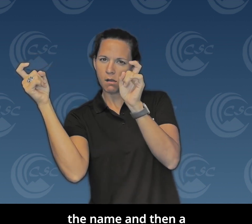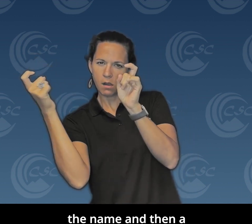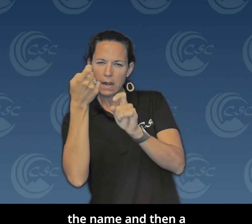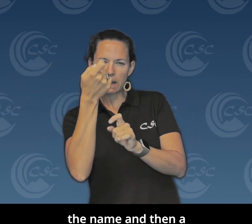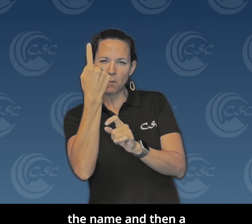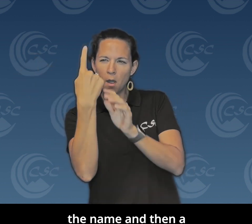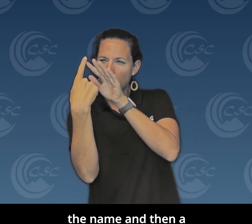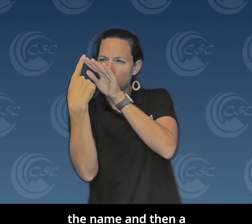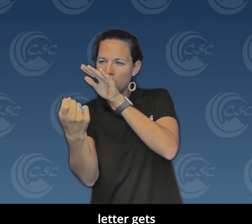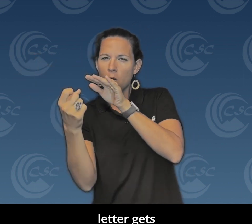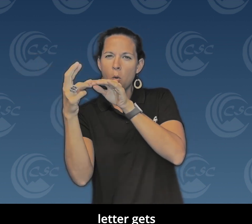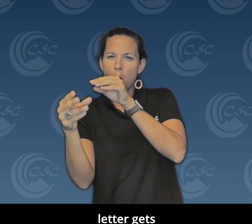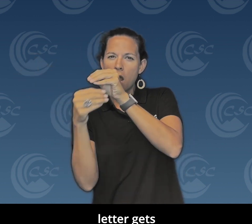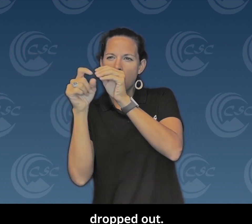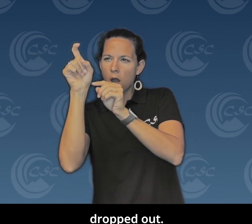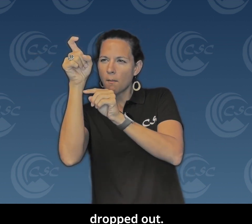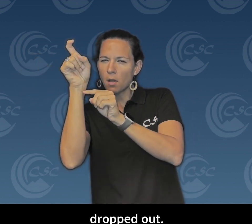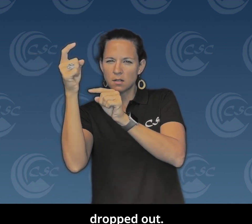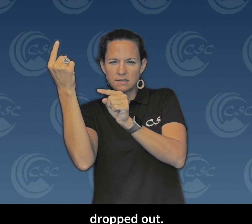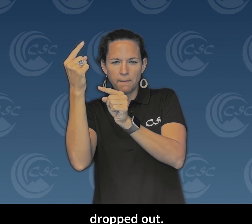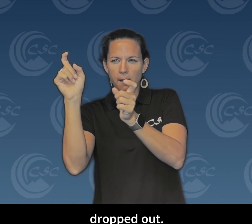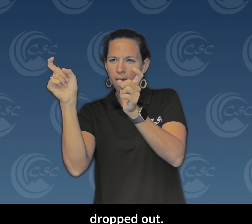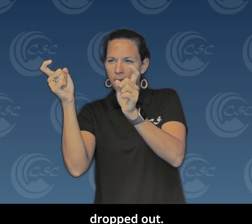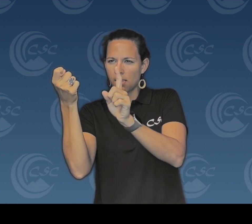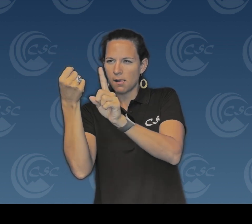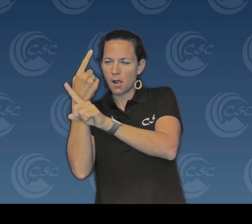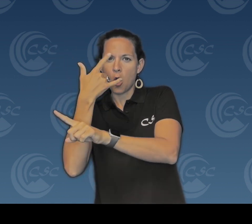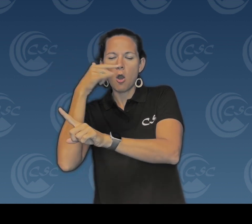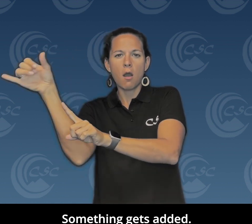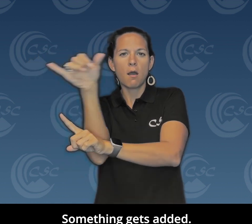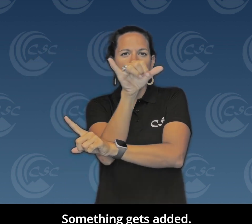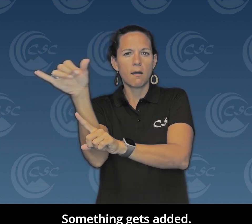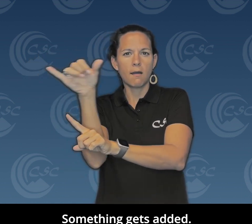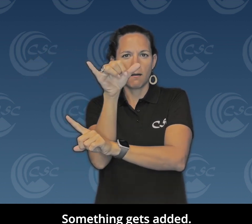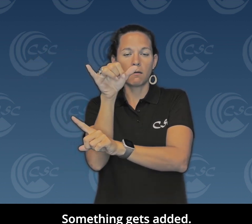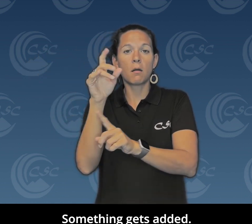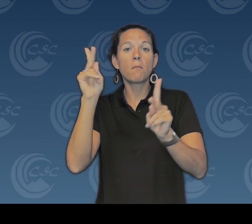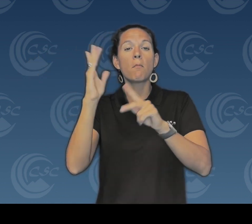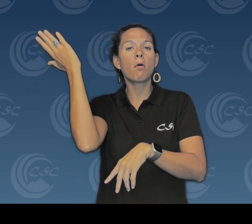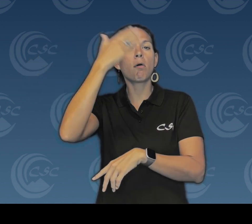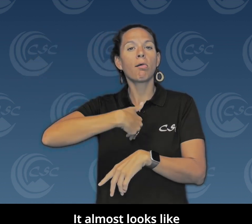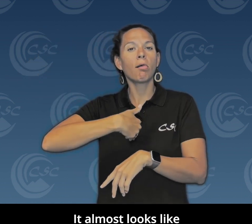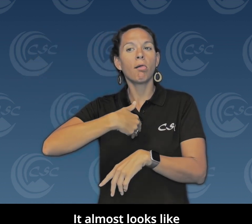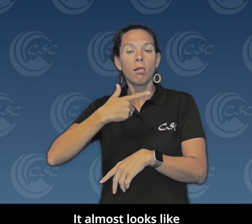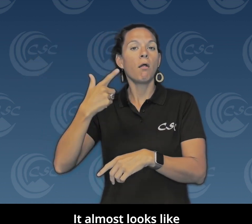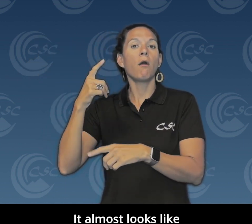the name and then a letter gets dropped out. Something gets added. It almost